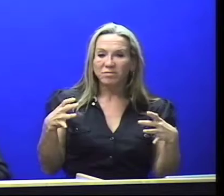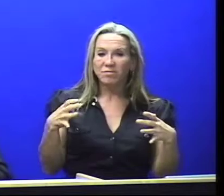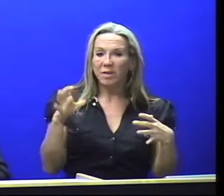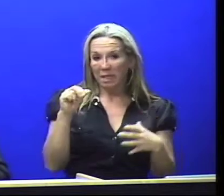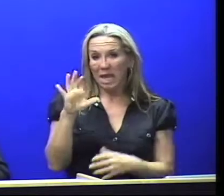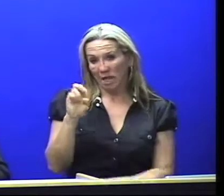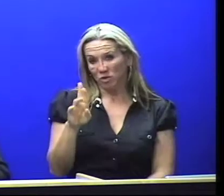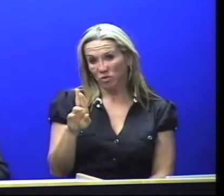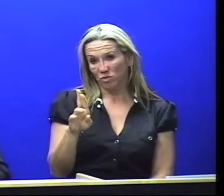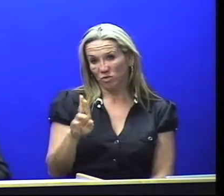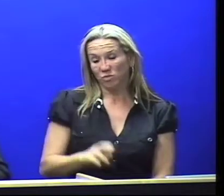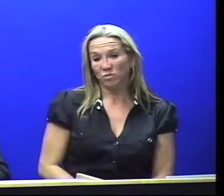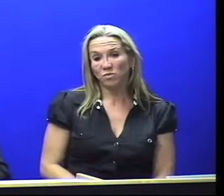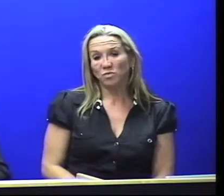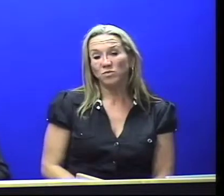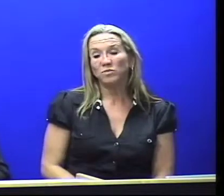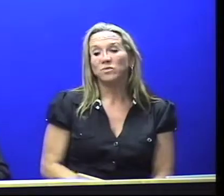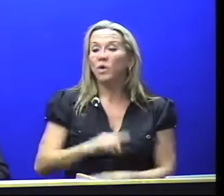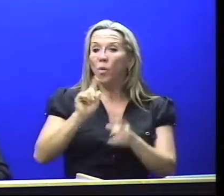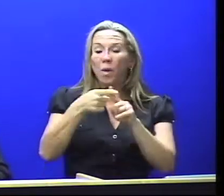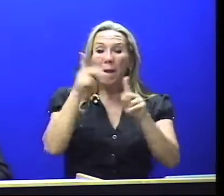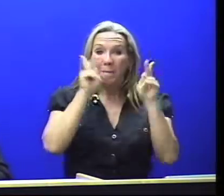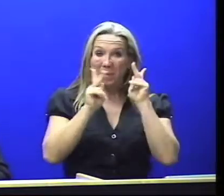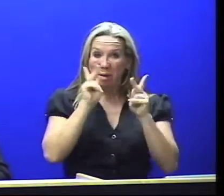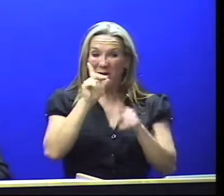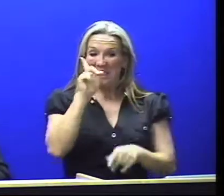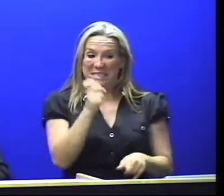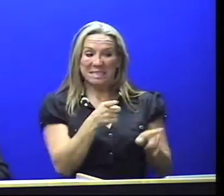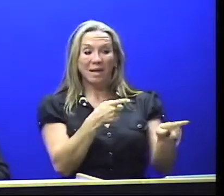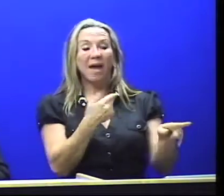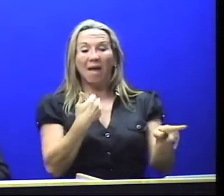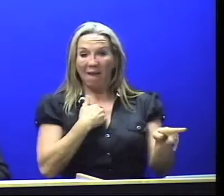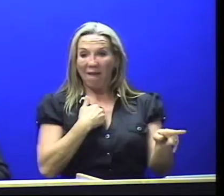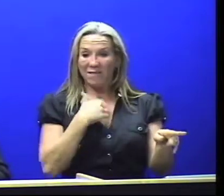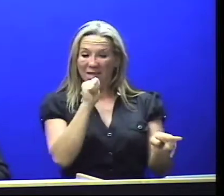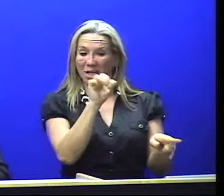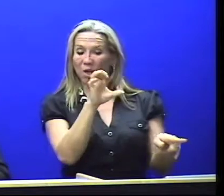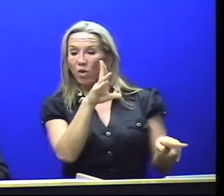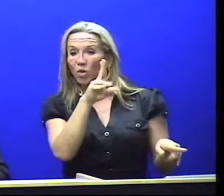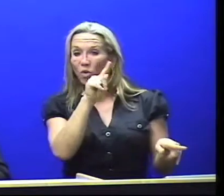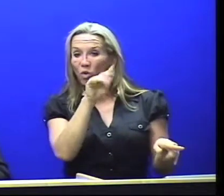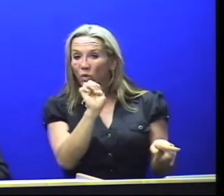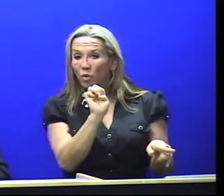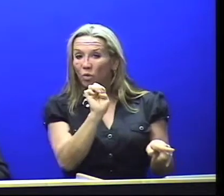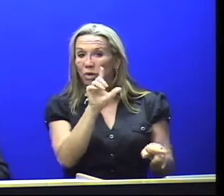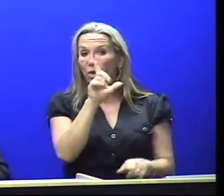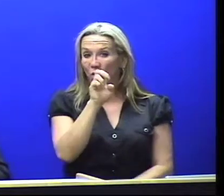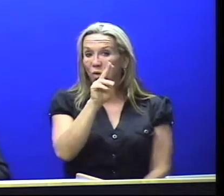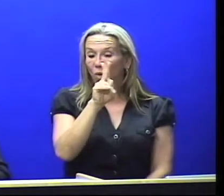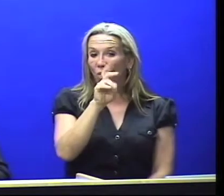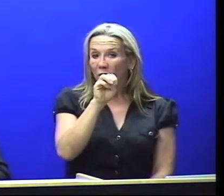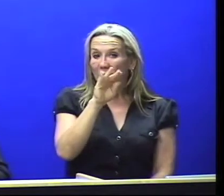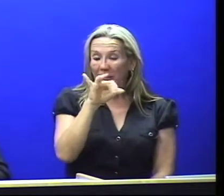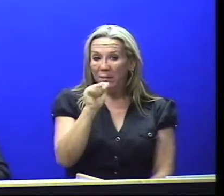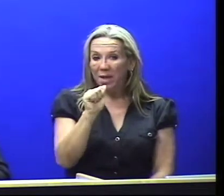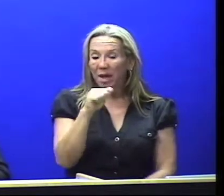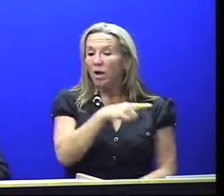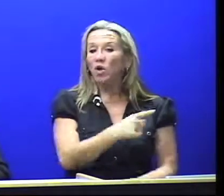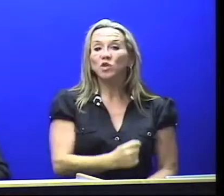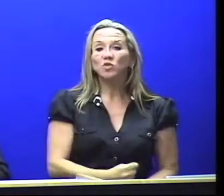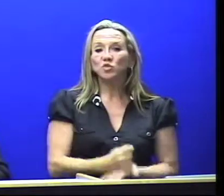leukemia. When people are diagnosed with an acute leukemia, the treatment